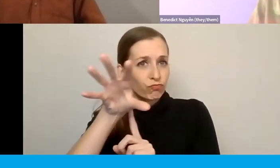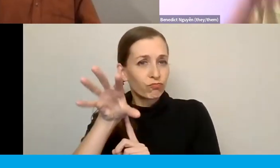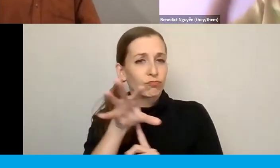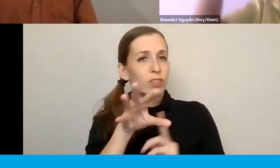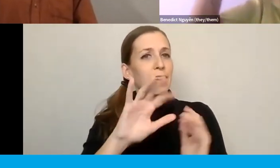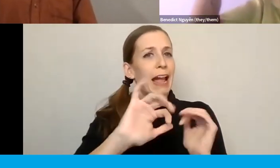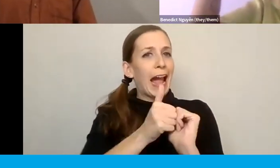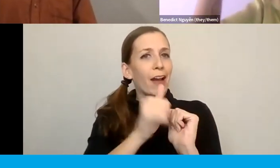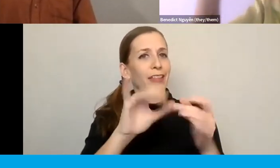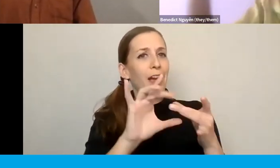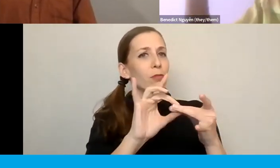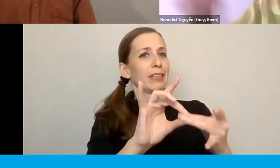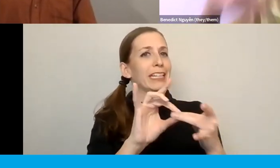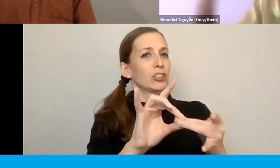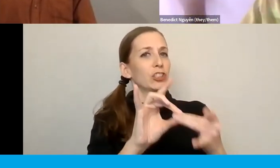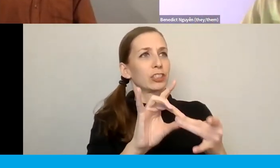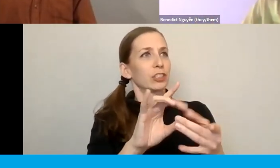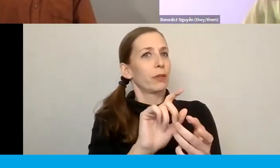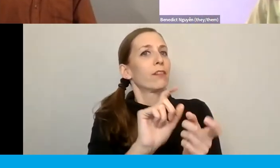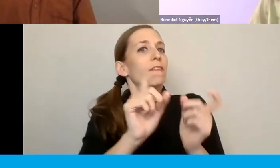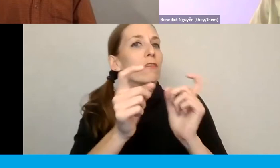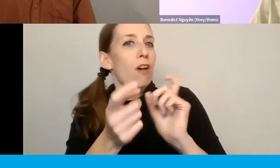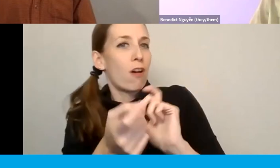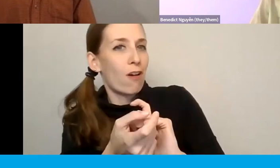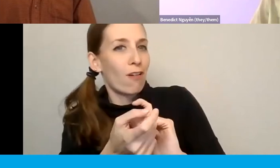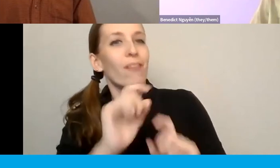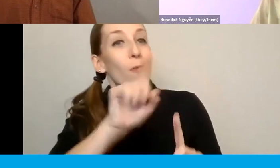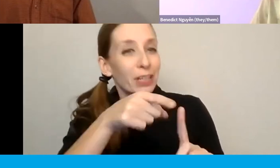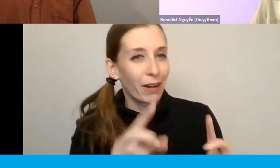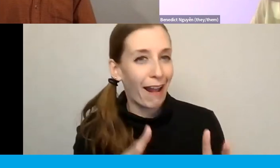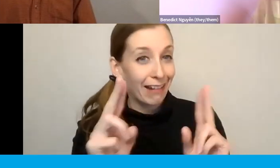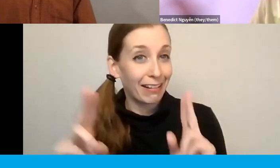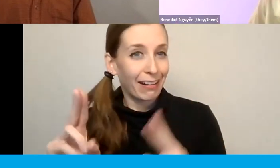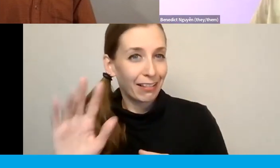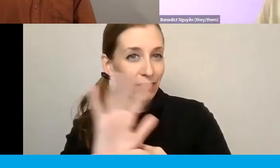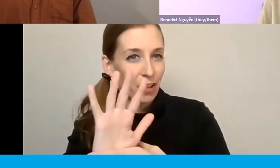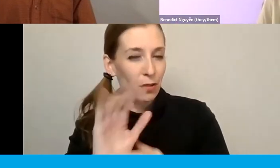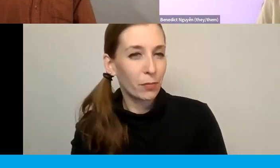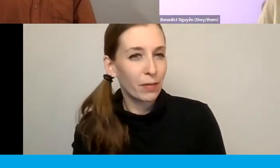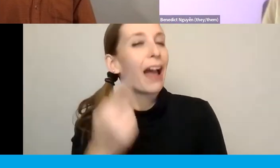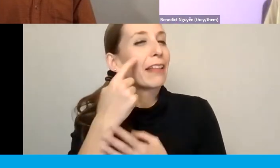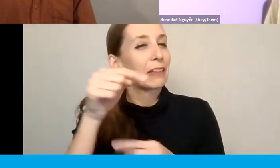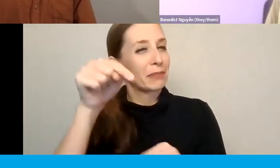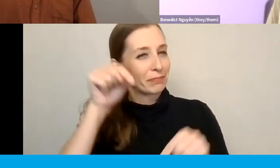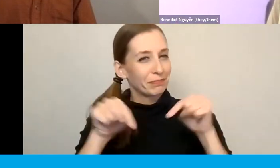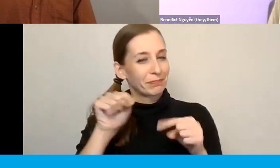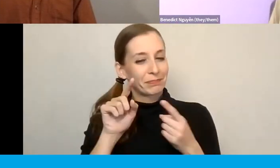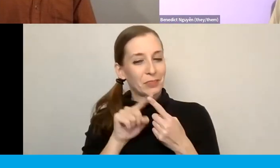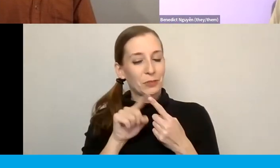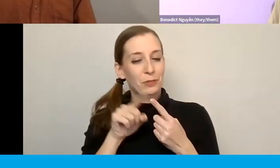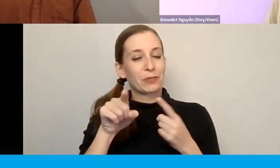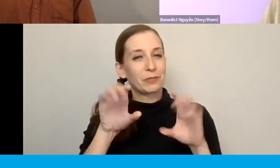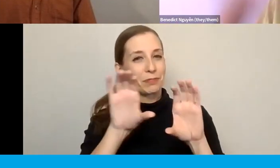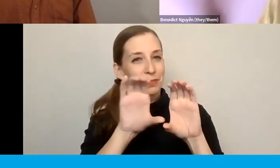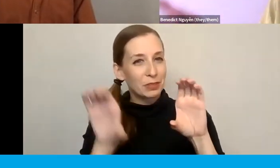And I think this is like kind of zooming back to what you were inviting videographers of your